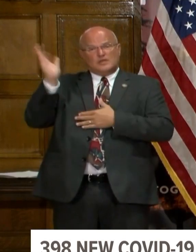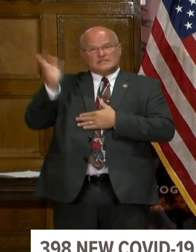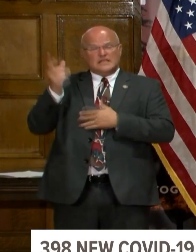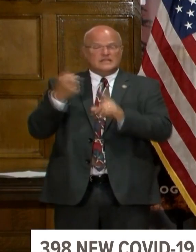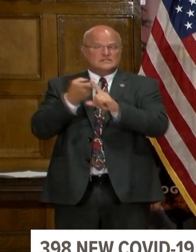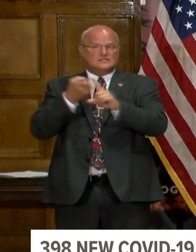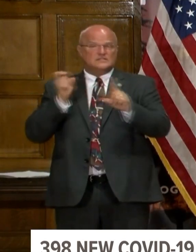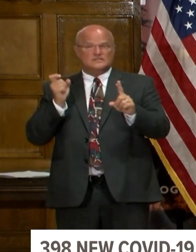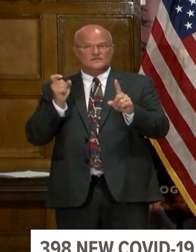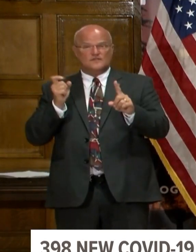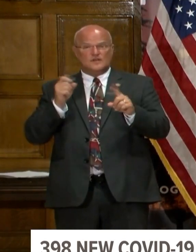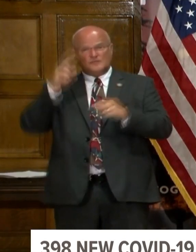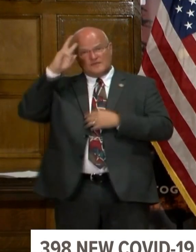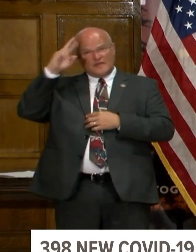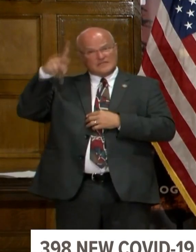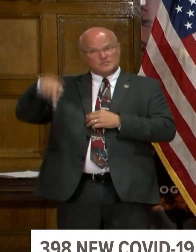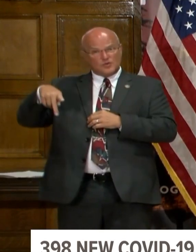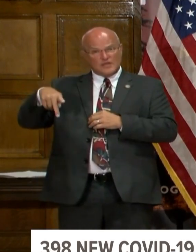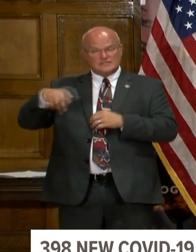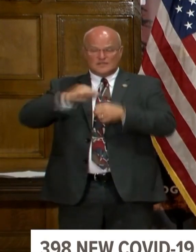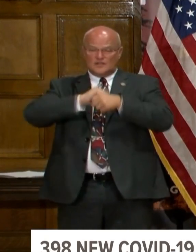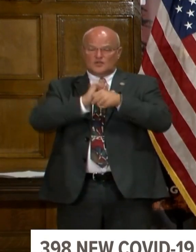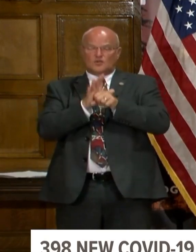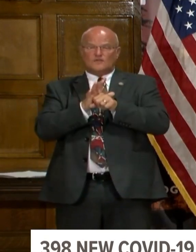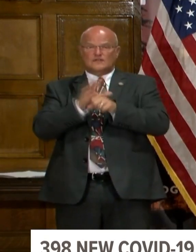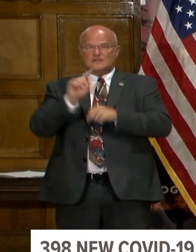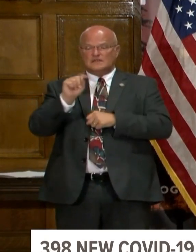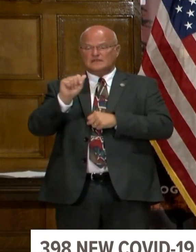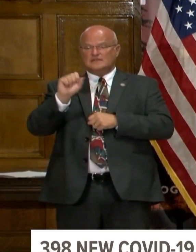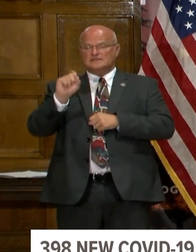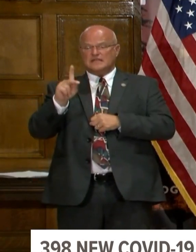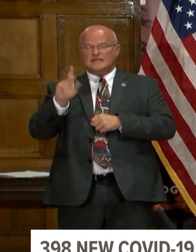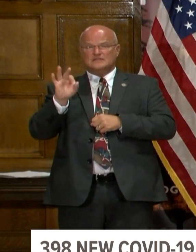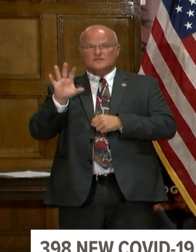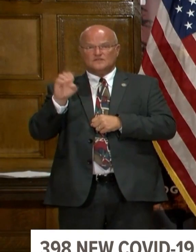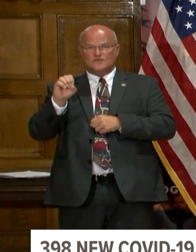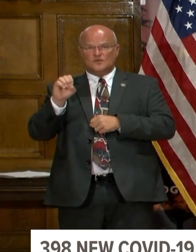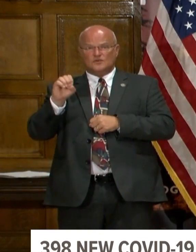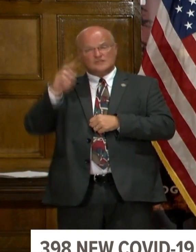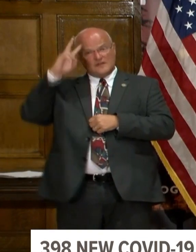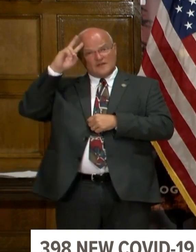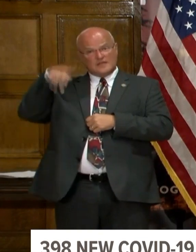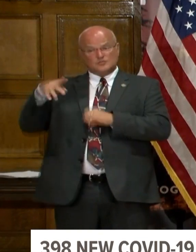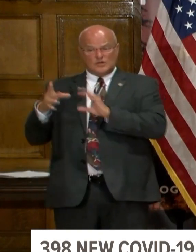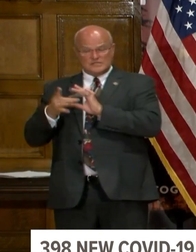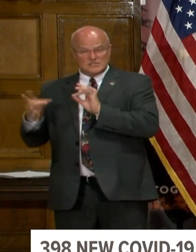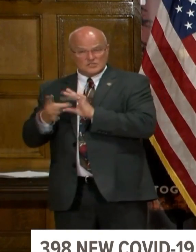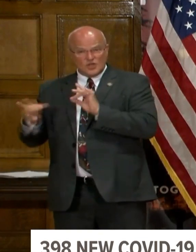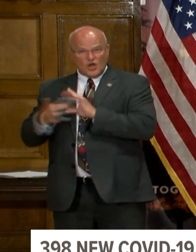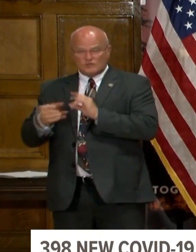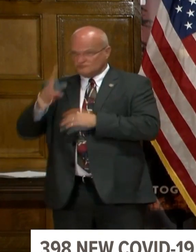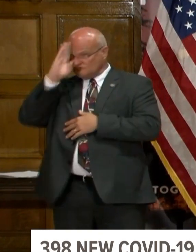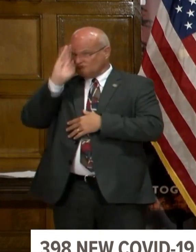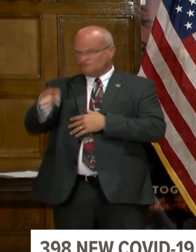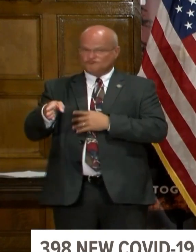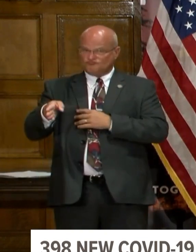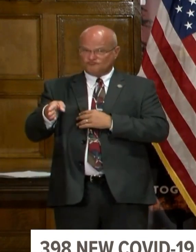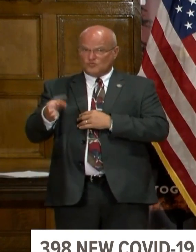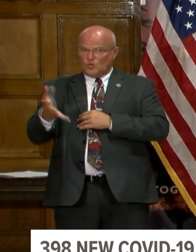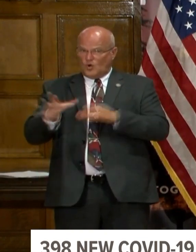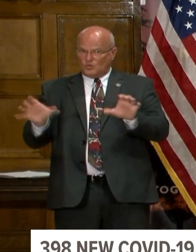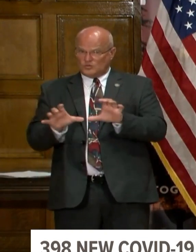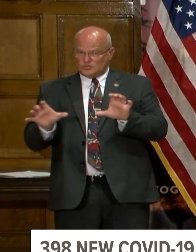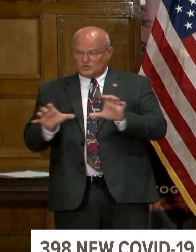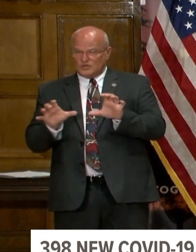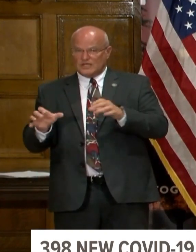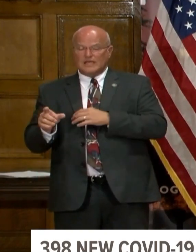from the Vice President, the Coronavirus Task Force, the Vice President makes comments that are very straightforward as what we're